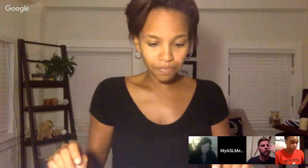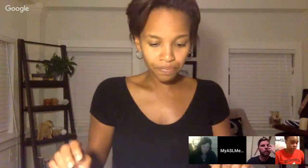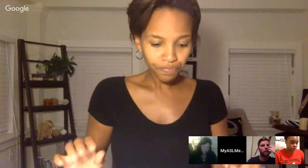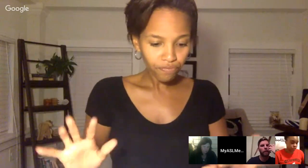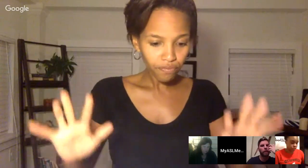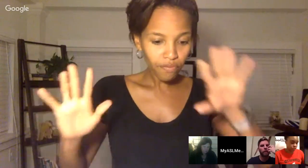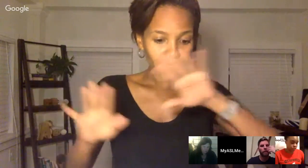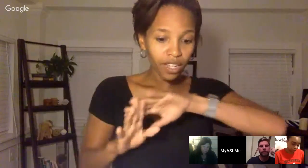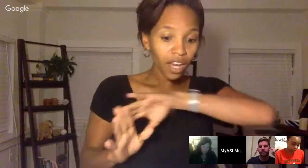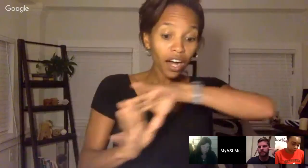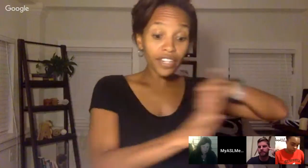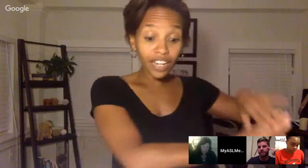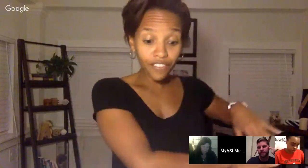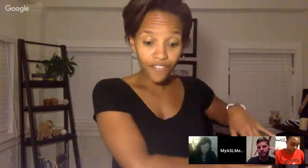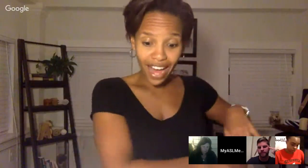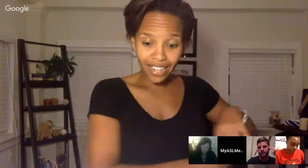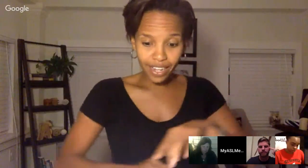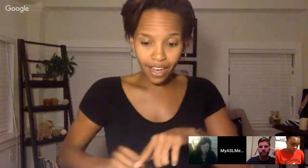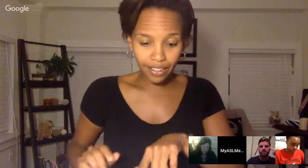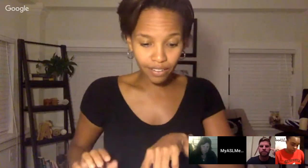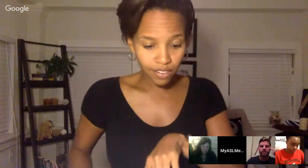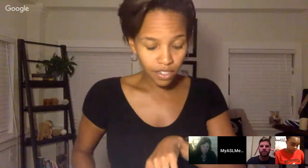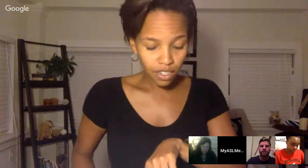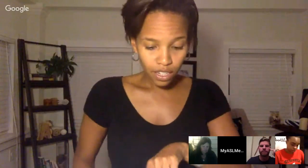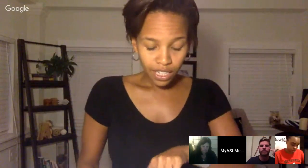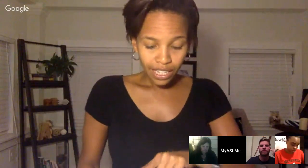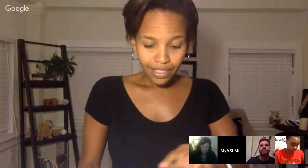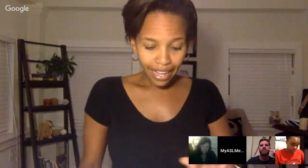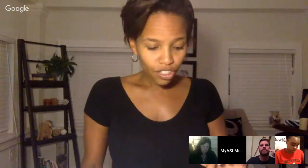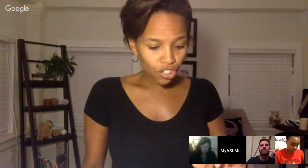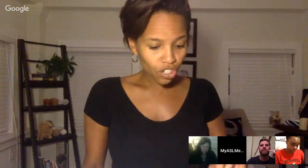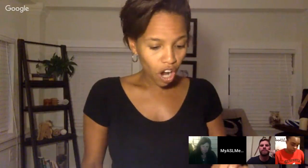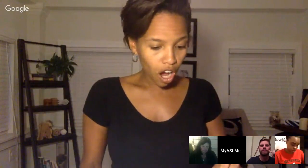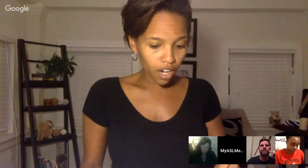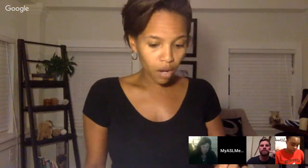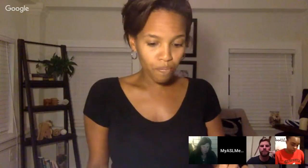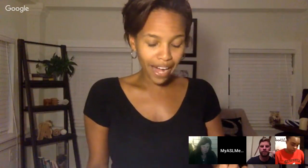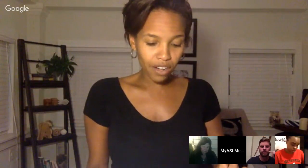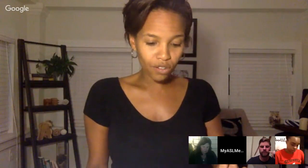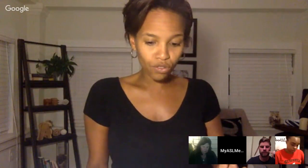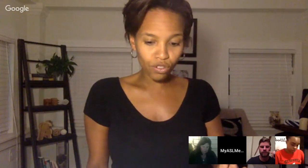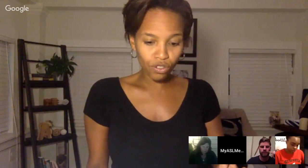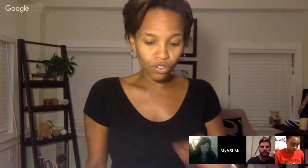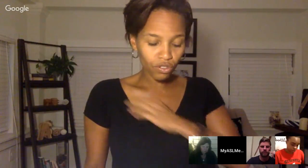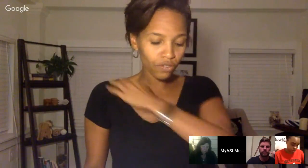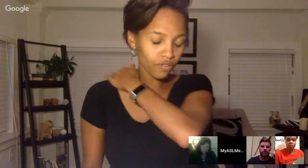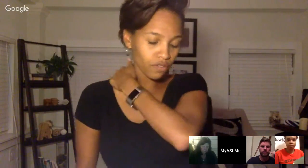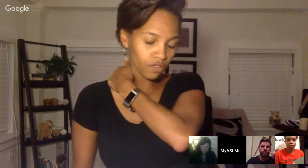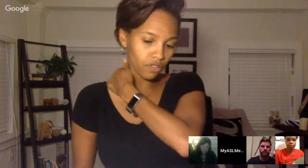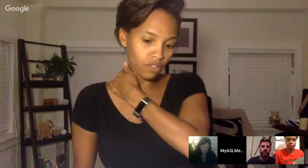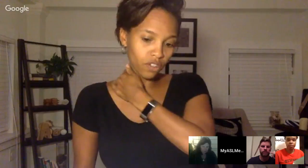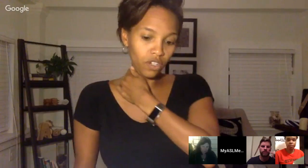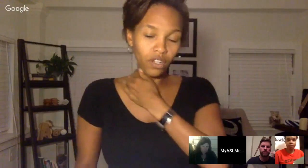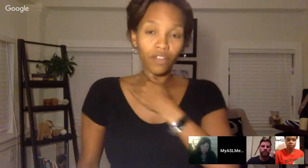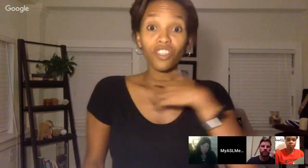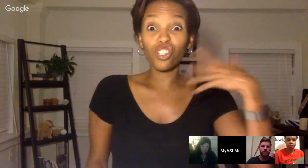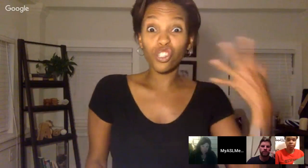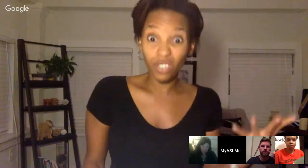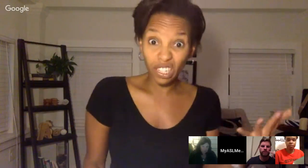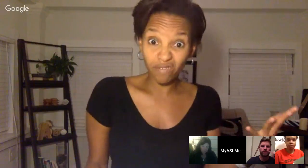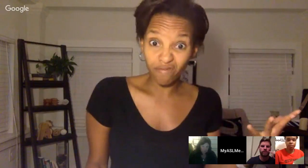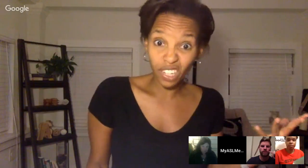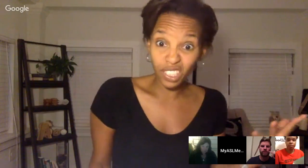Okay. Enough of that sign. Let's talk about